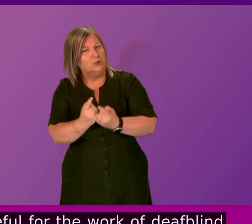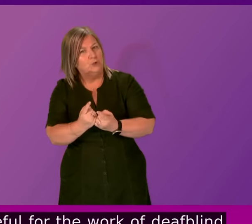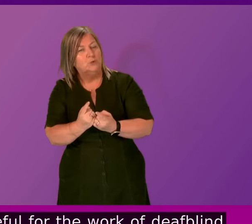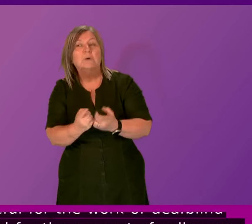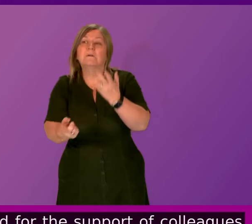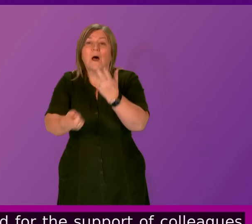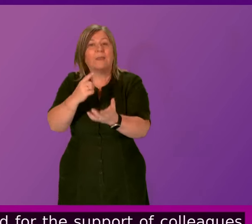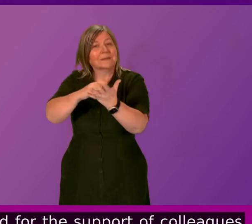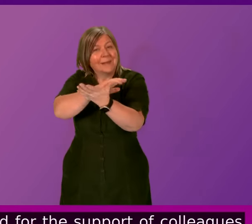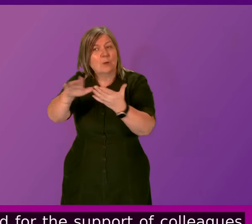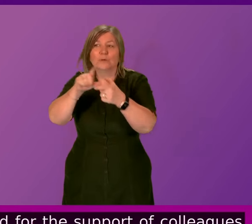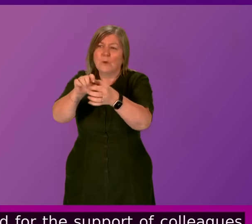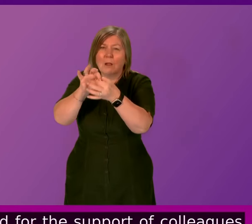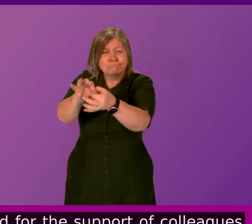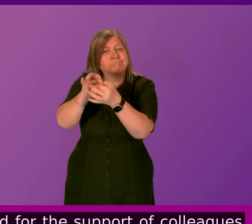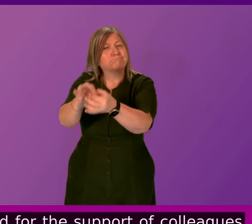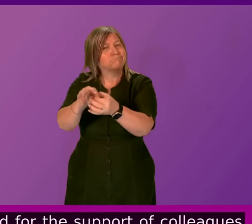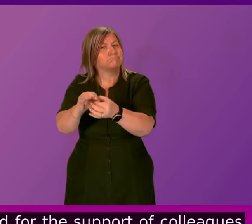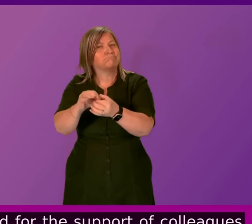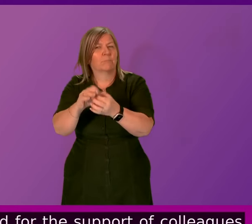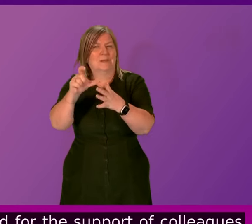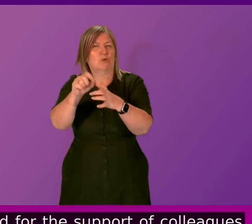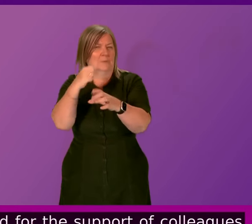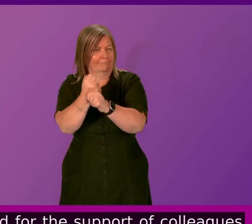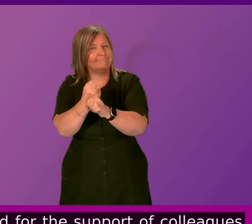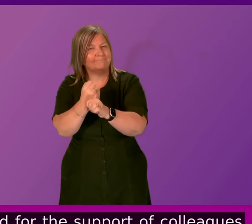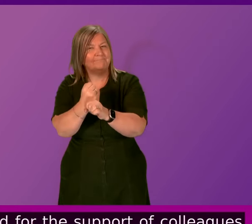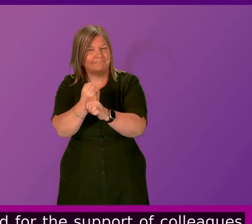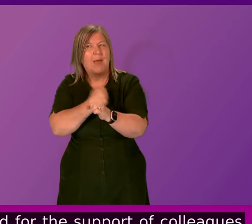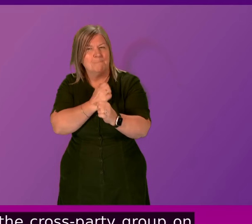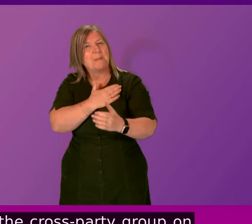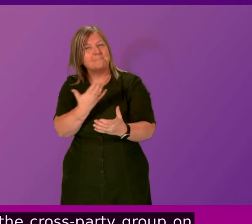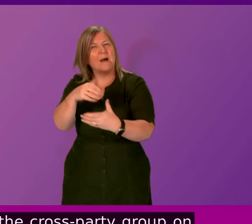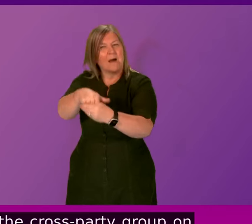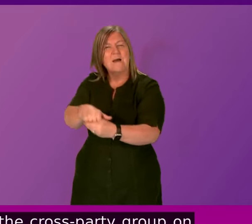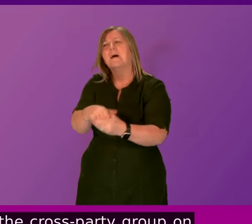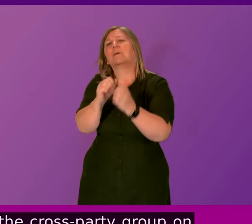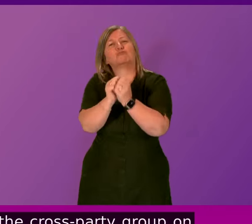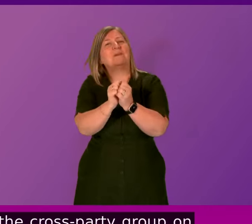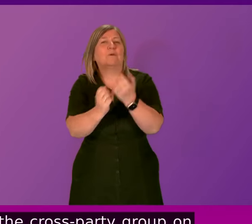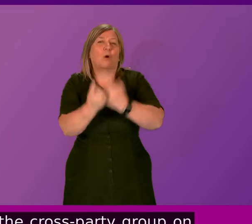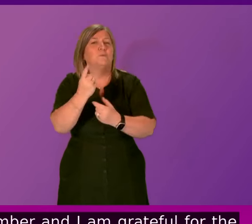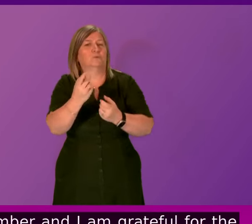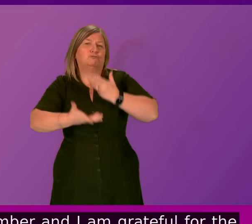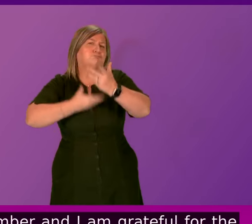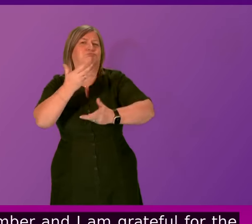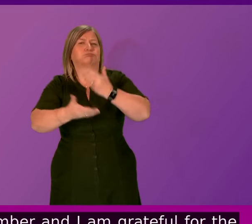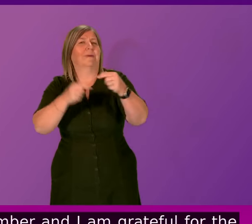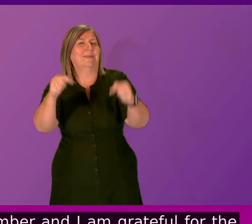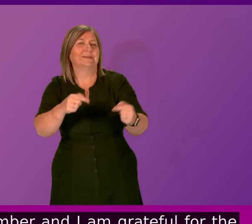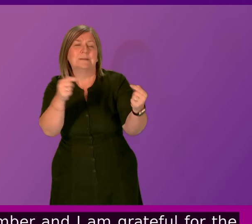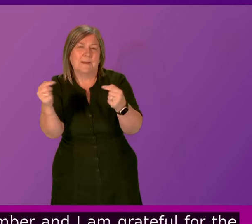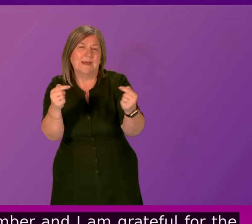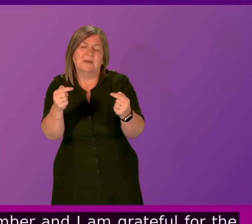the cross-party group on deafness, which I am a member. And I'm grateful for the opportunity to speak in this debate, and it is